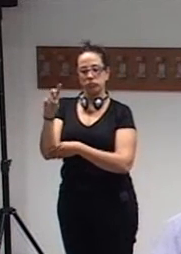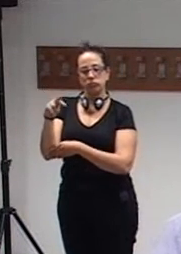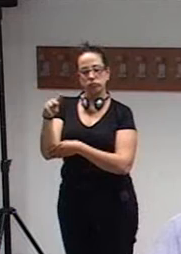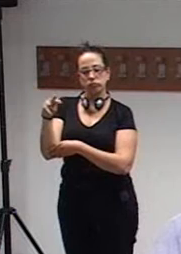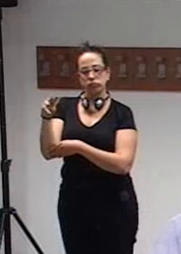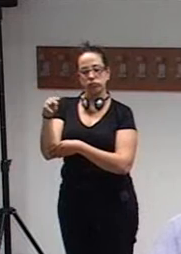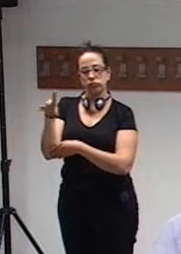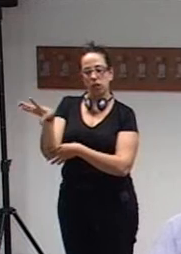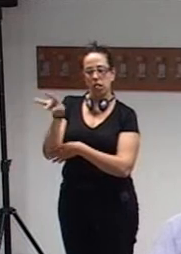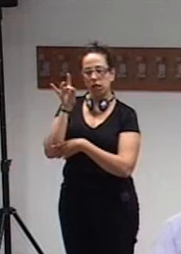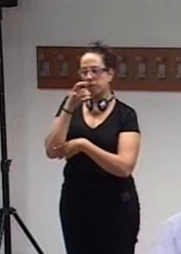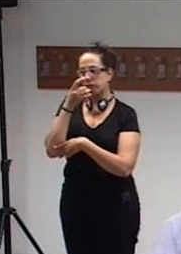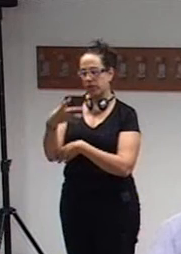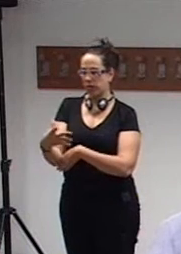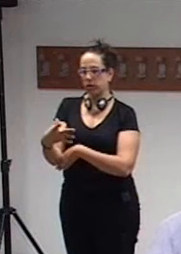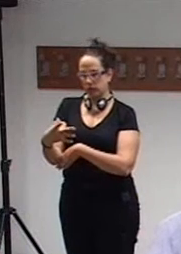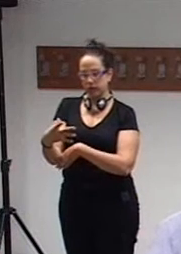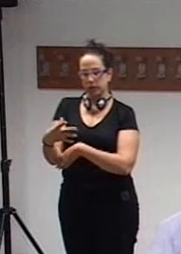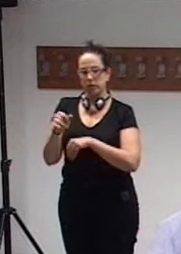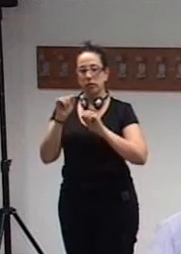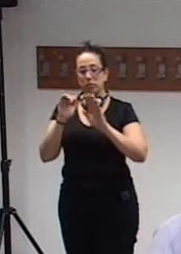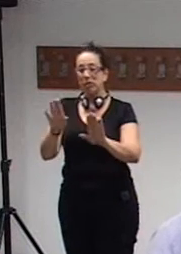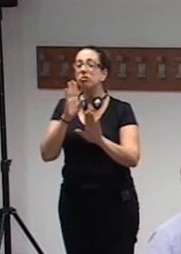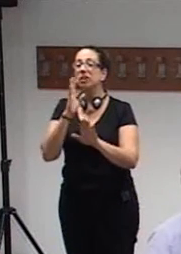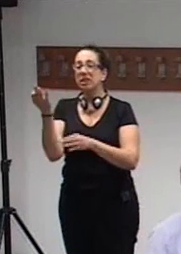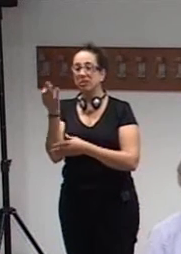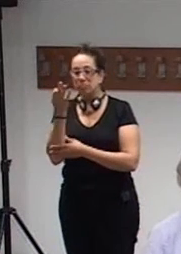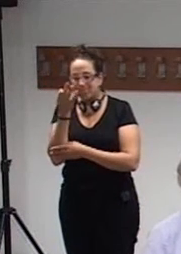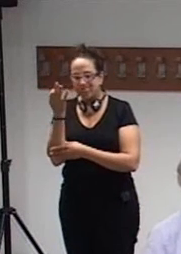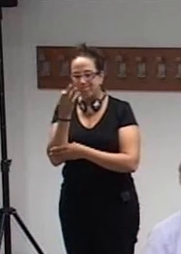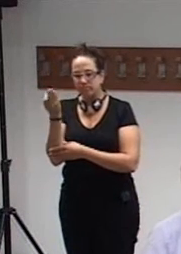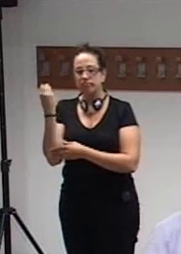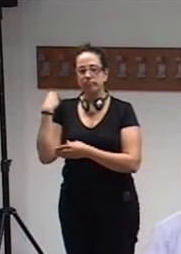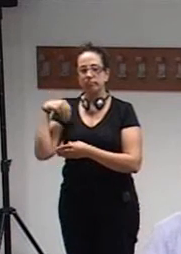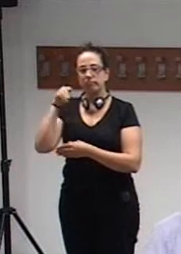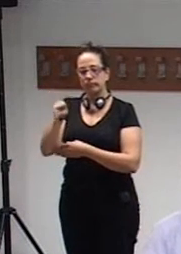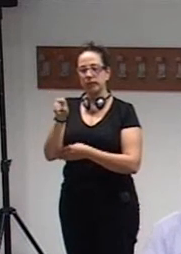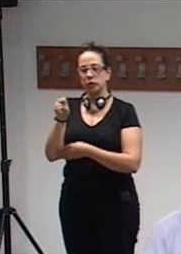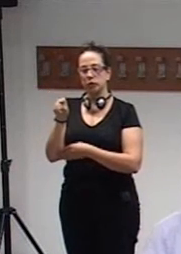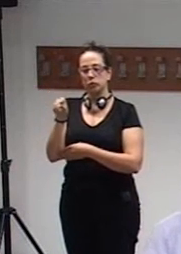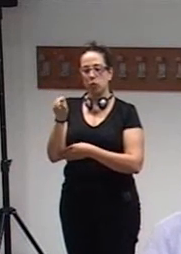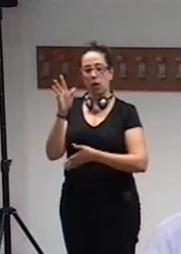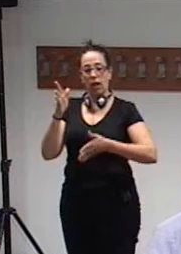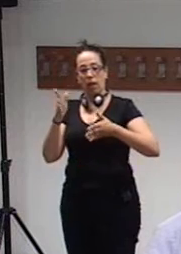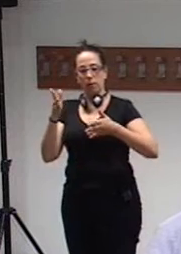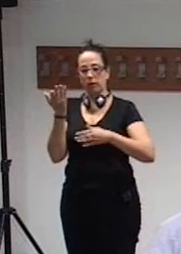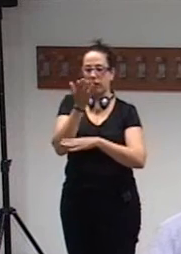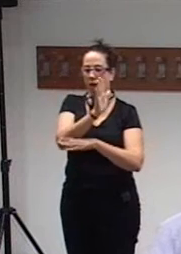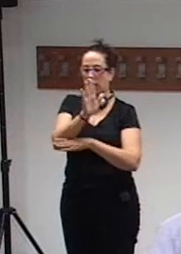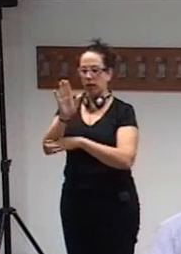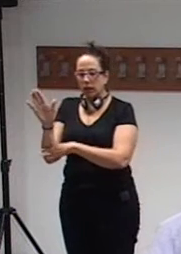and easy to decode in lip reading. However, when we've presented